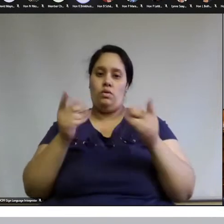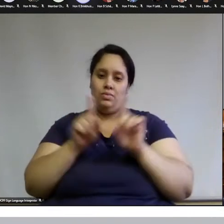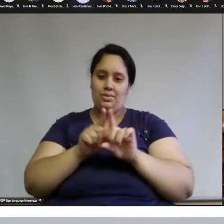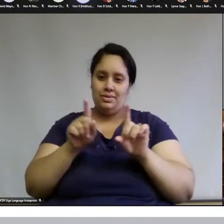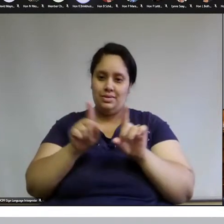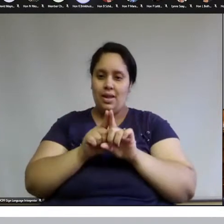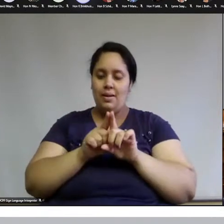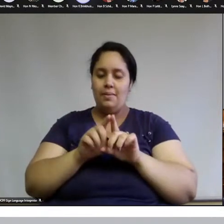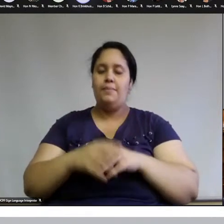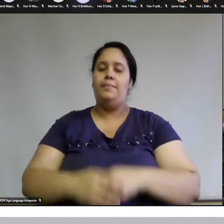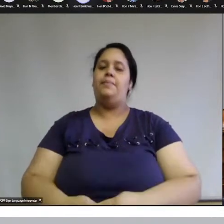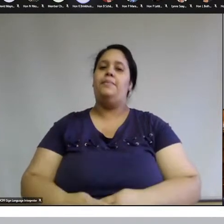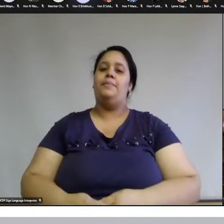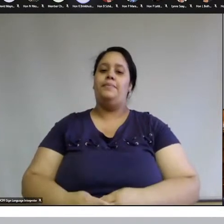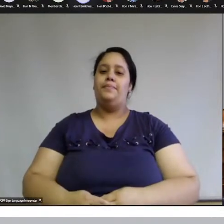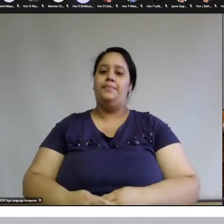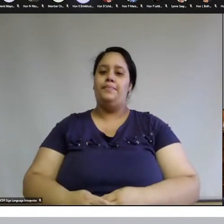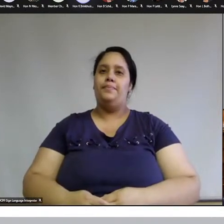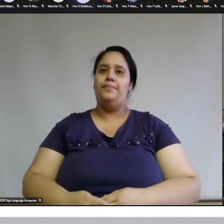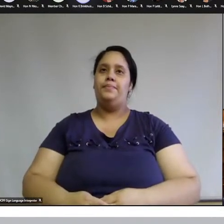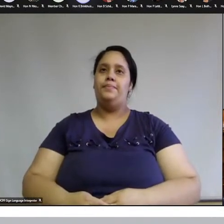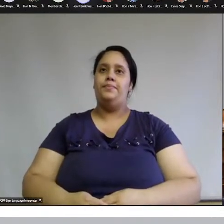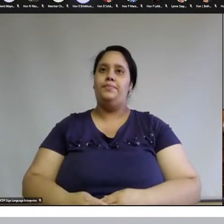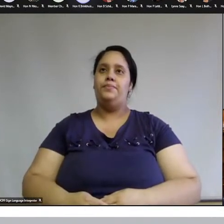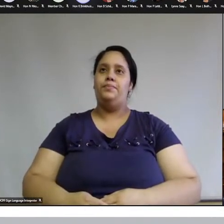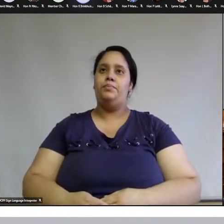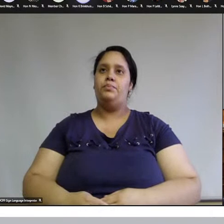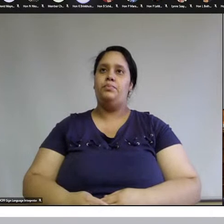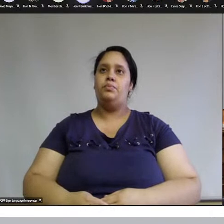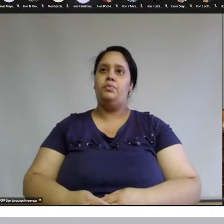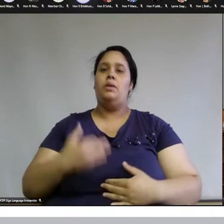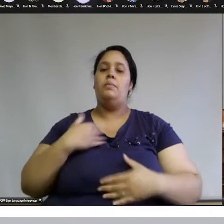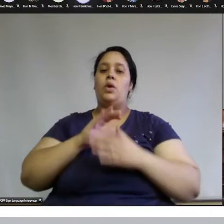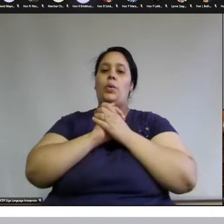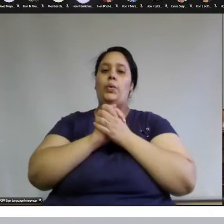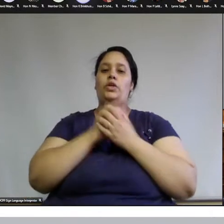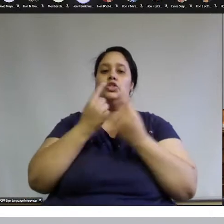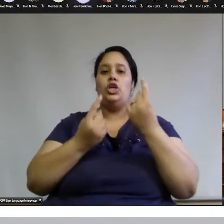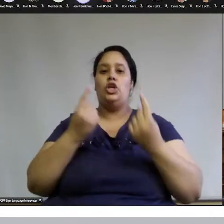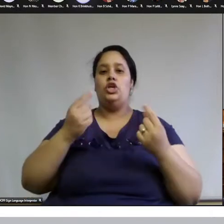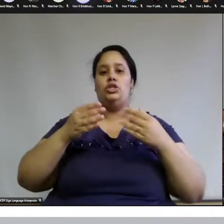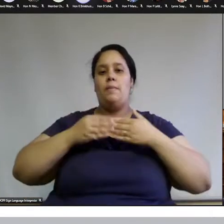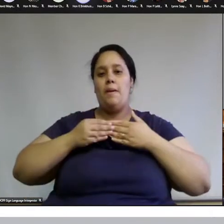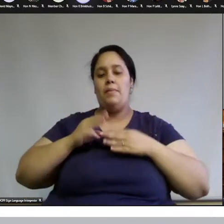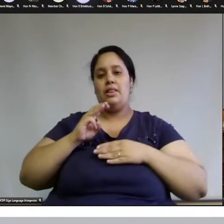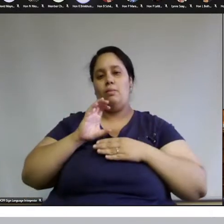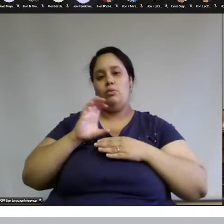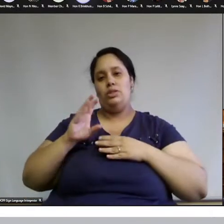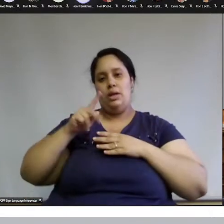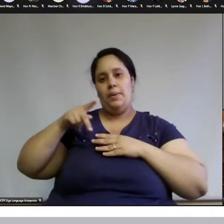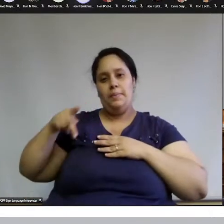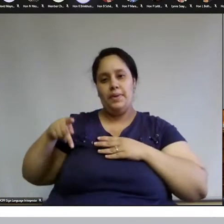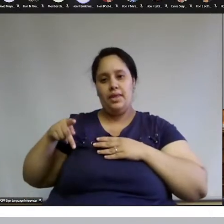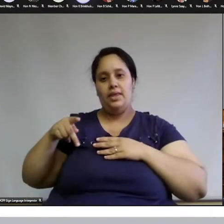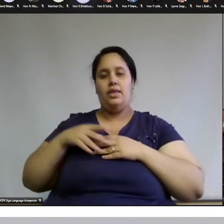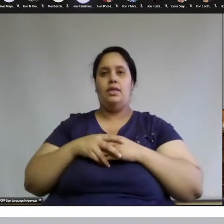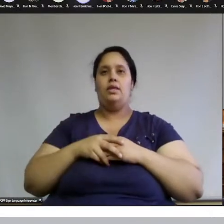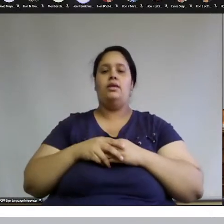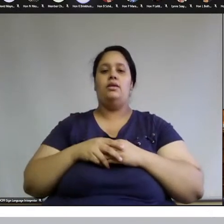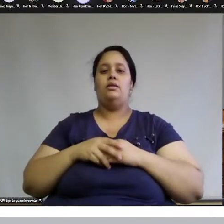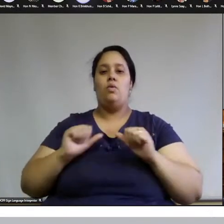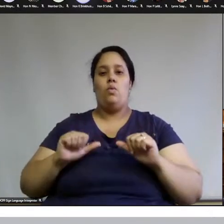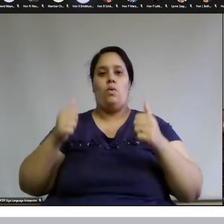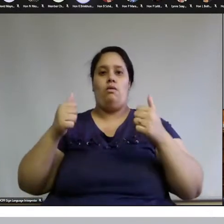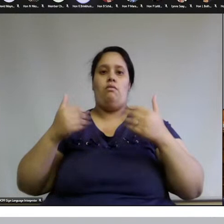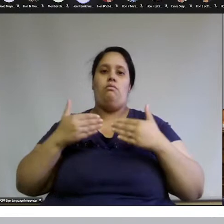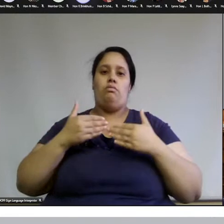also. And I wish for each and every member and everybody at the WCPP a